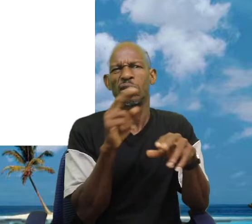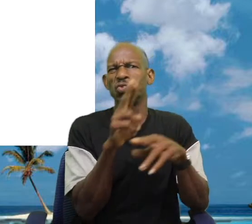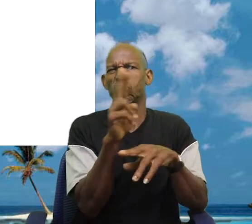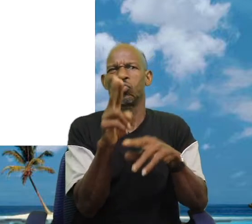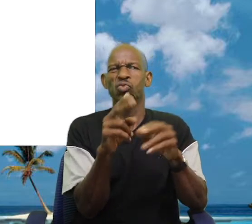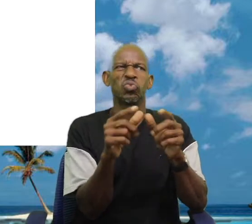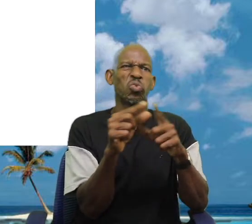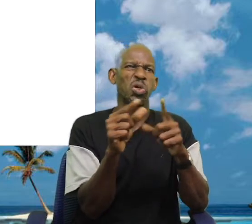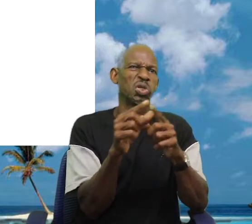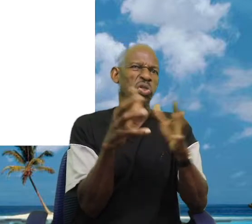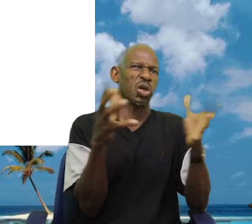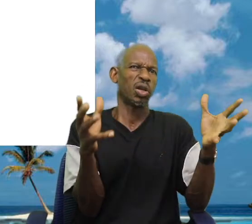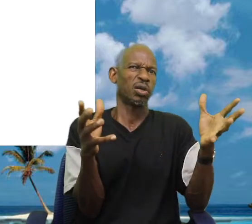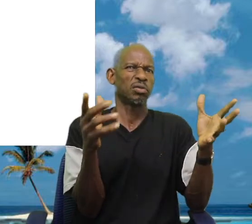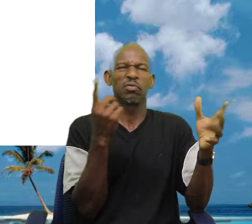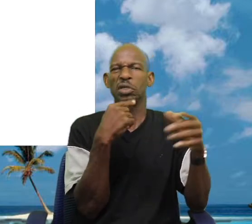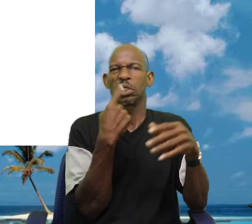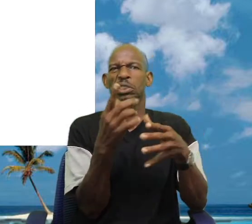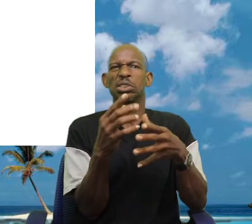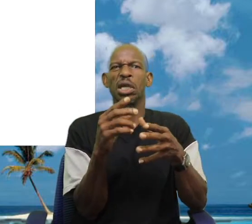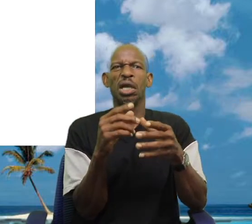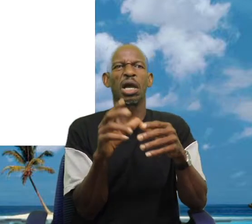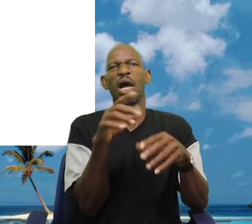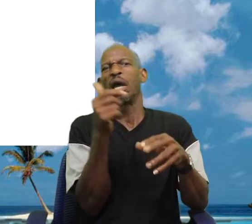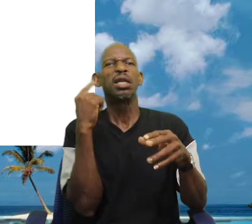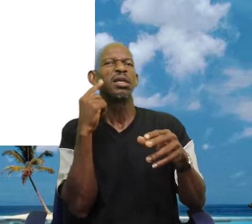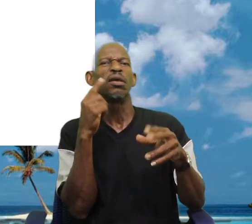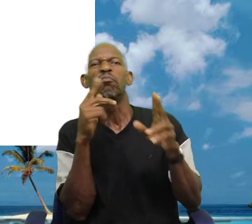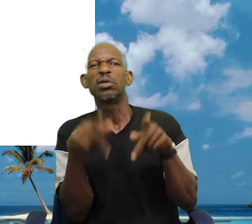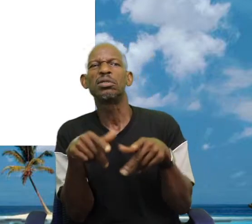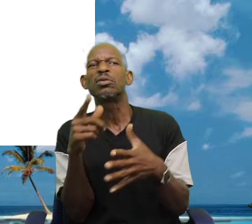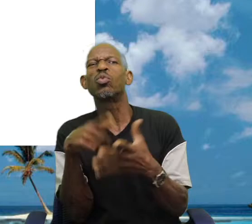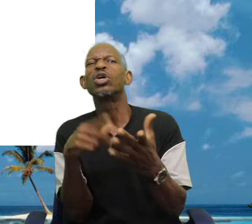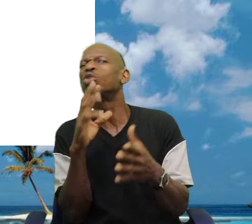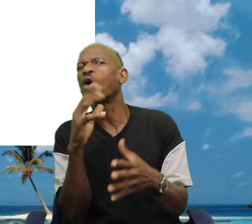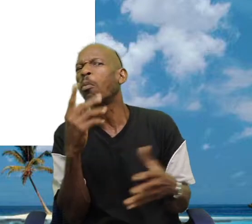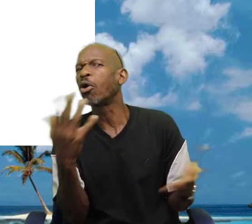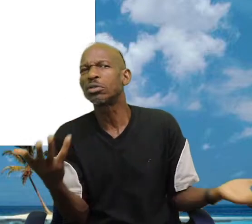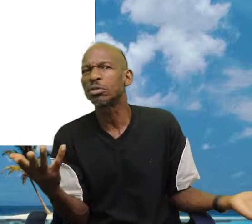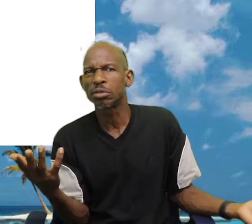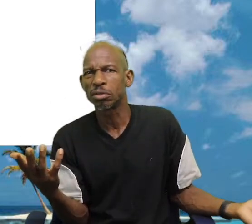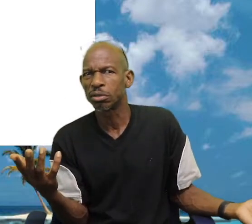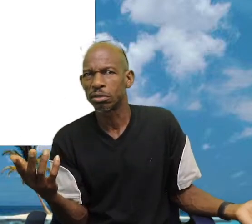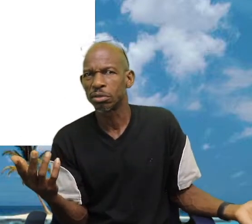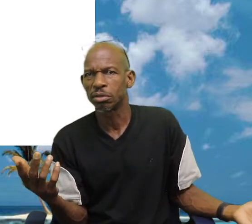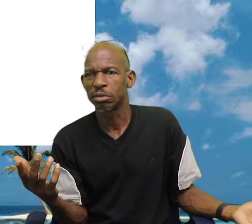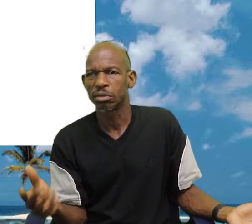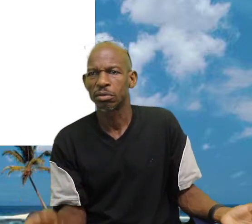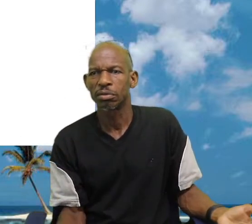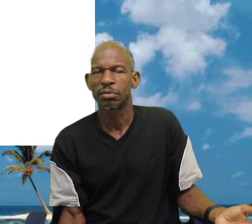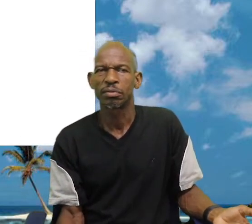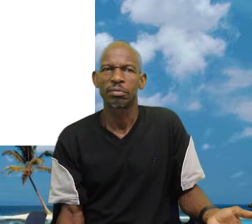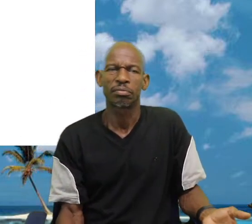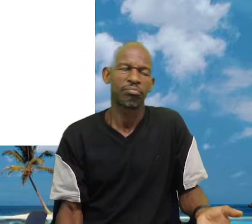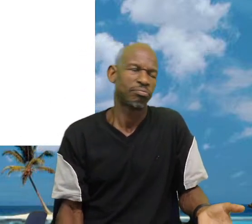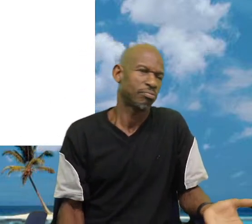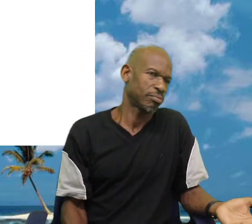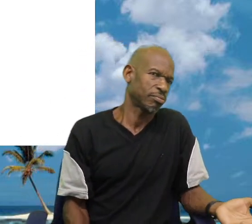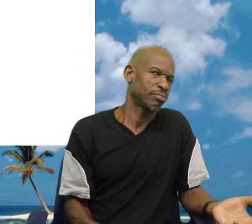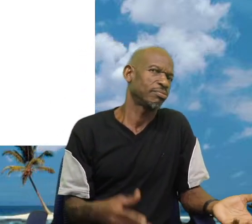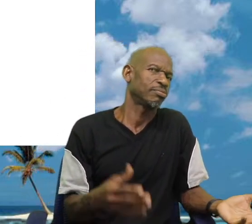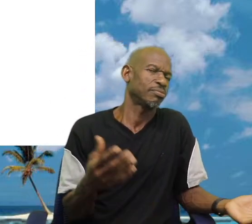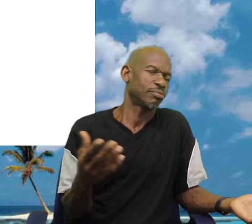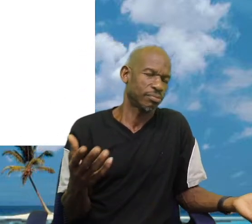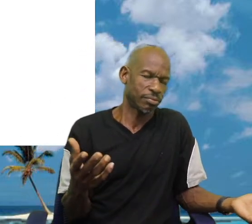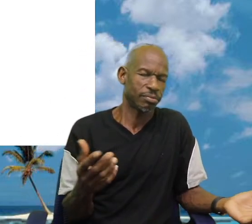on words to tell someone what you are describing or talking about, whether it is a noun or the